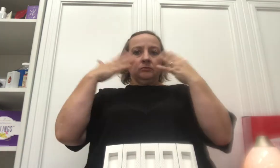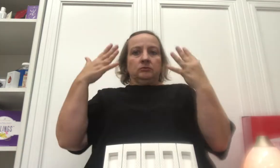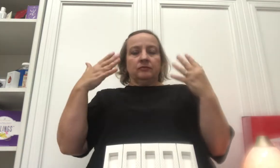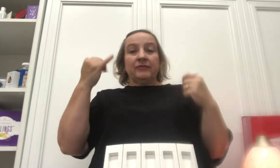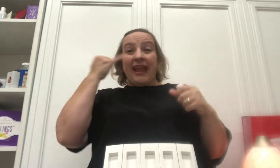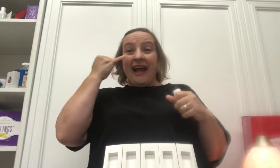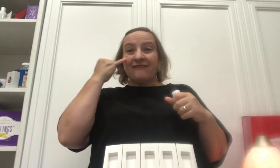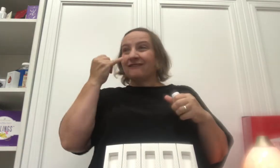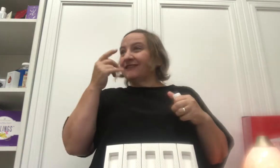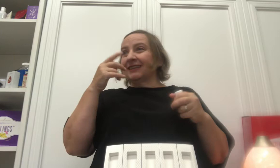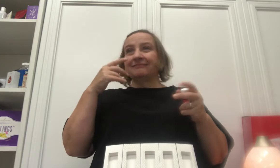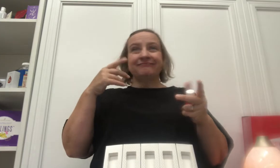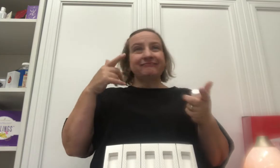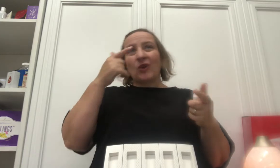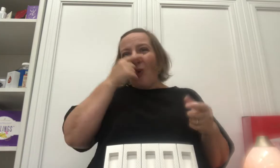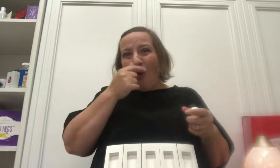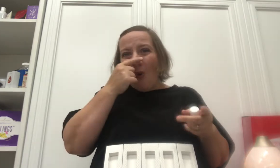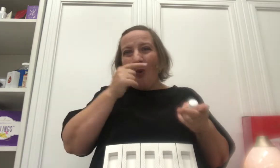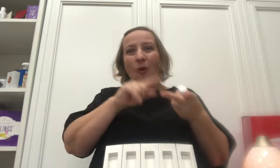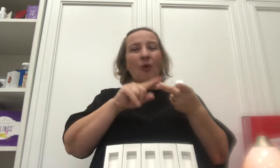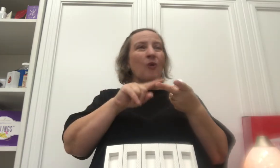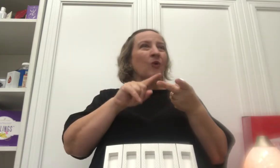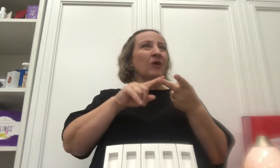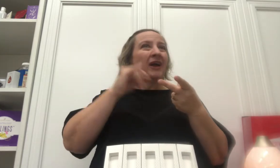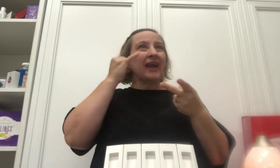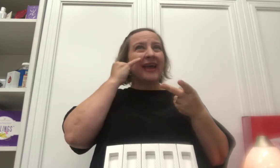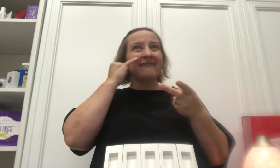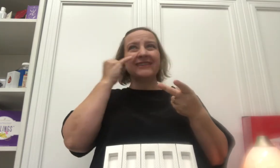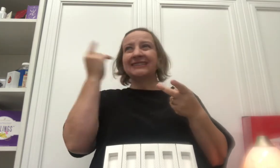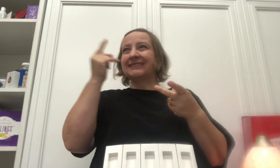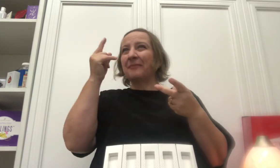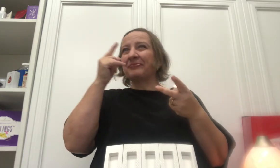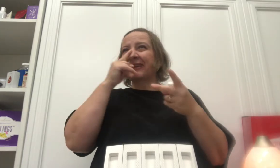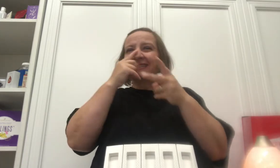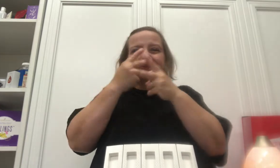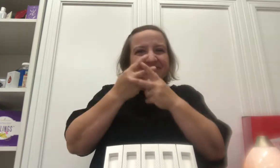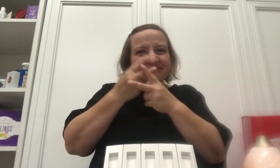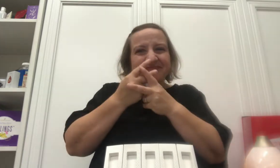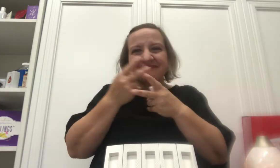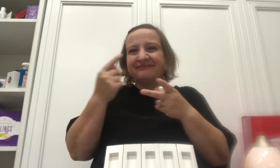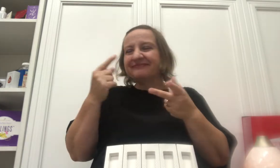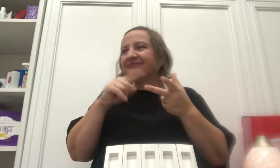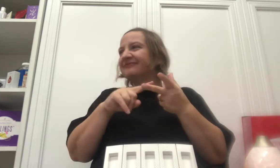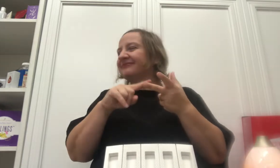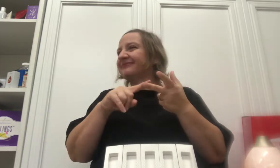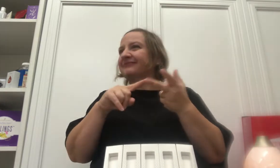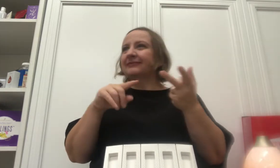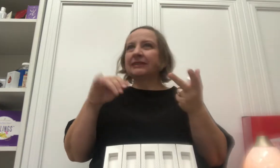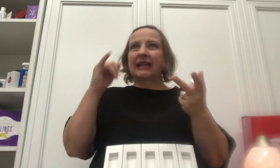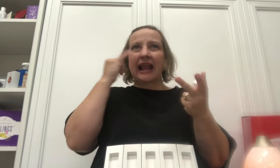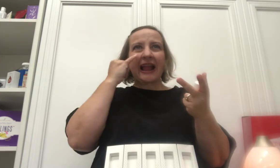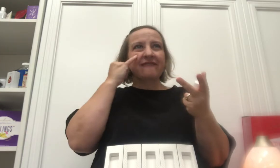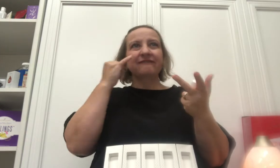and you just feel like you can breathe. If you have a cold, or maybe your nose is just stopped